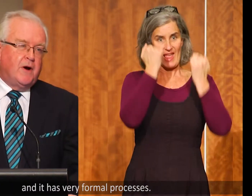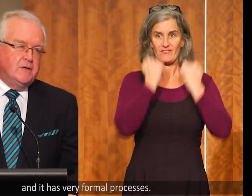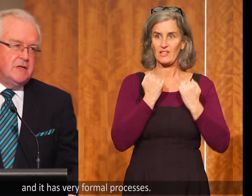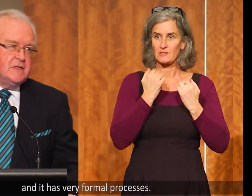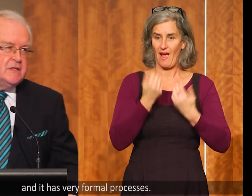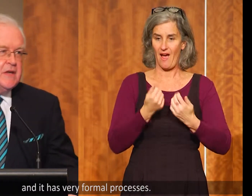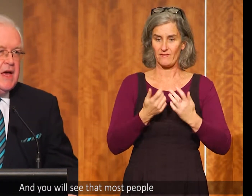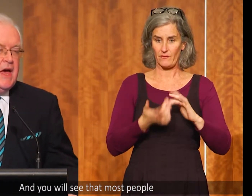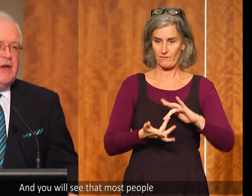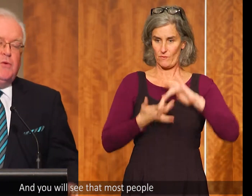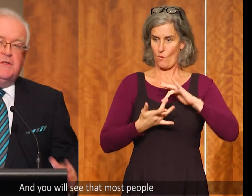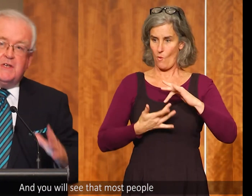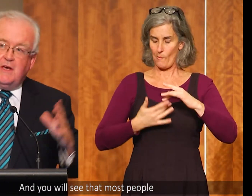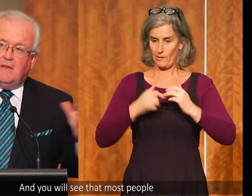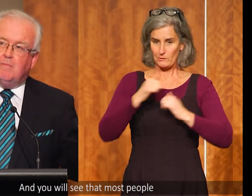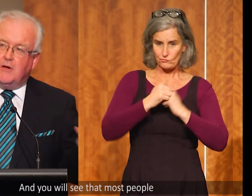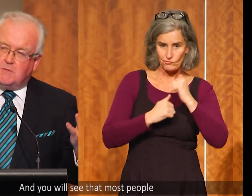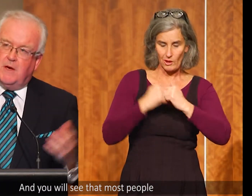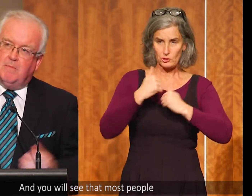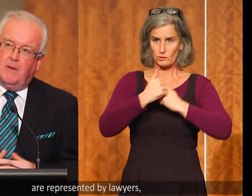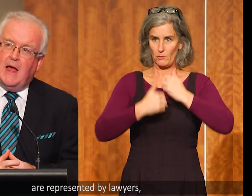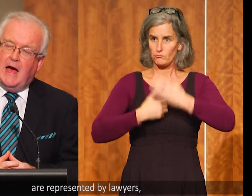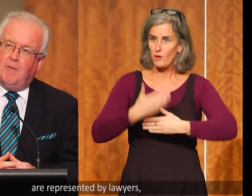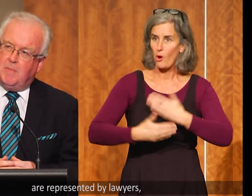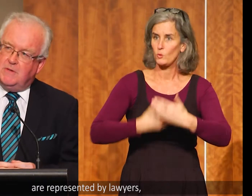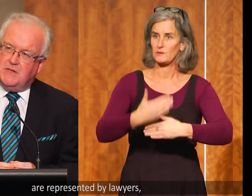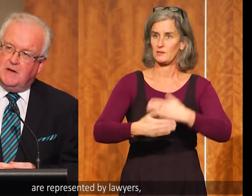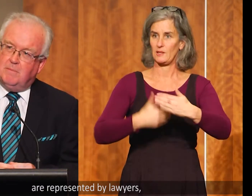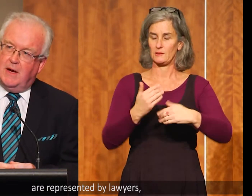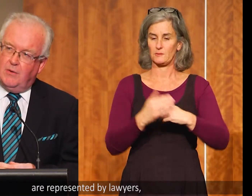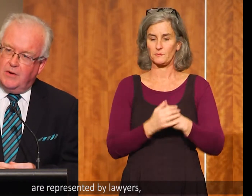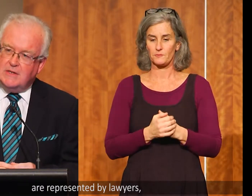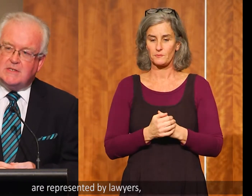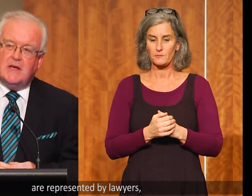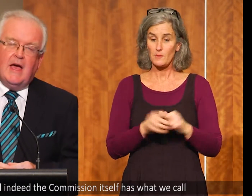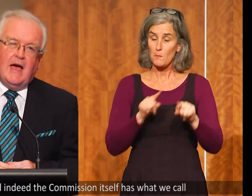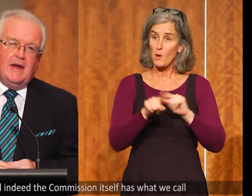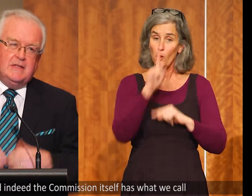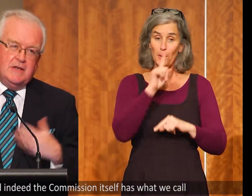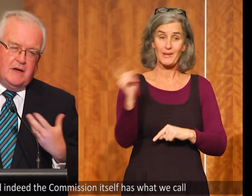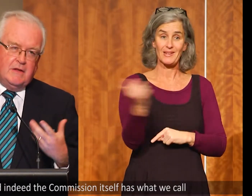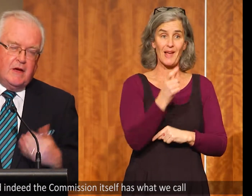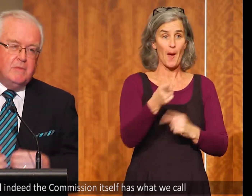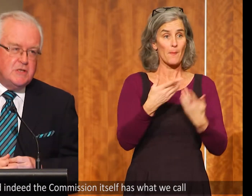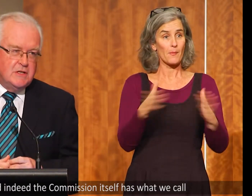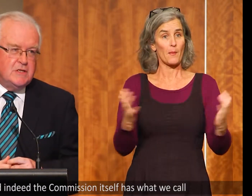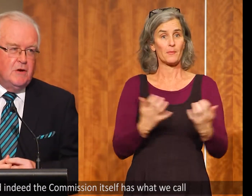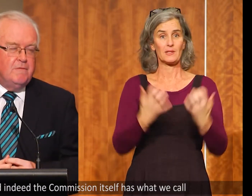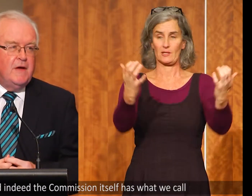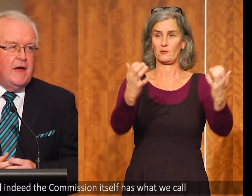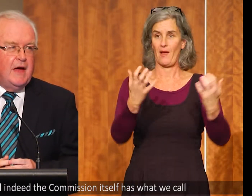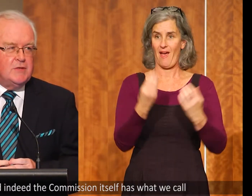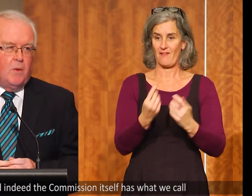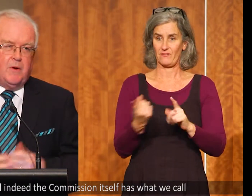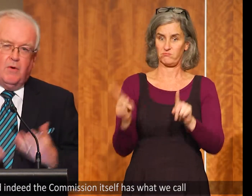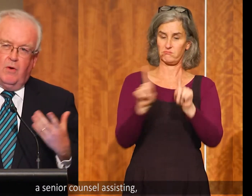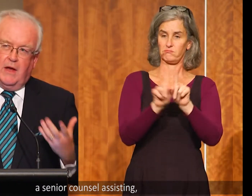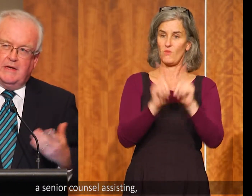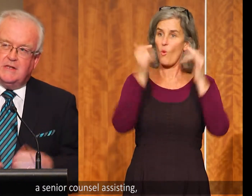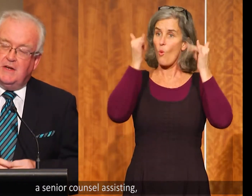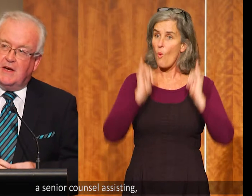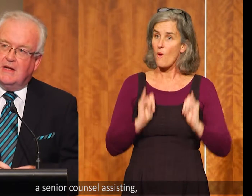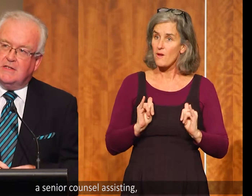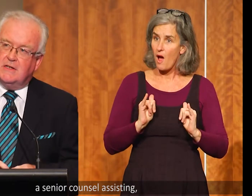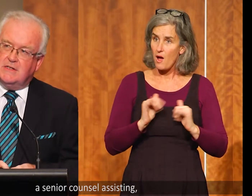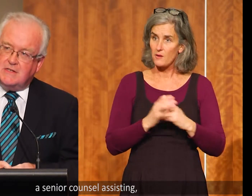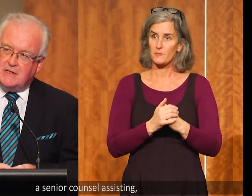formal processes. And you will see that most people are represented by lawyers, and indeed the Commission itself has what we call